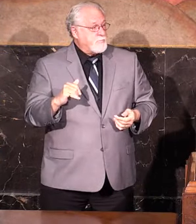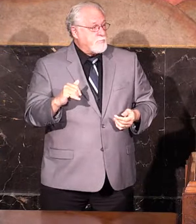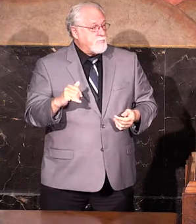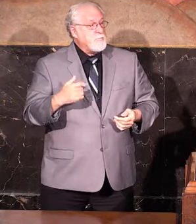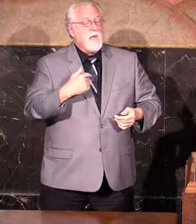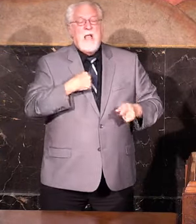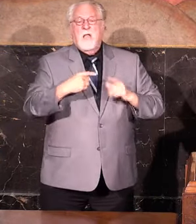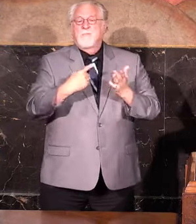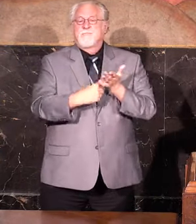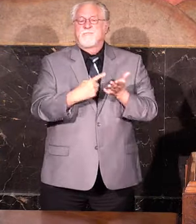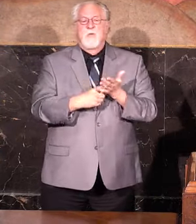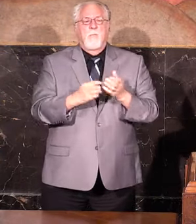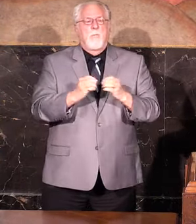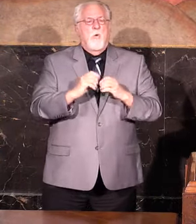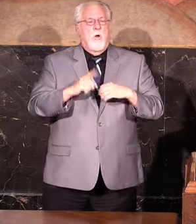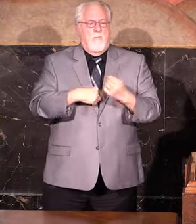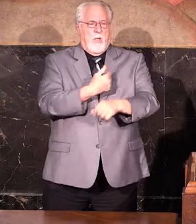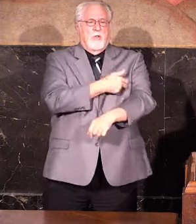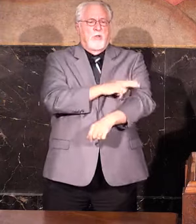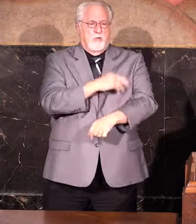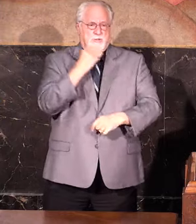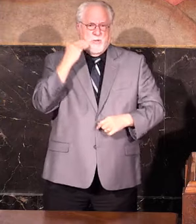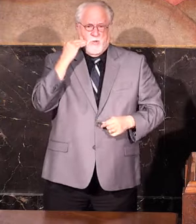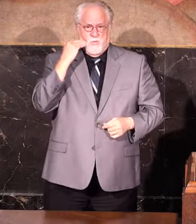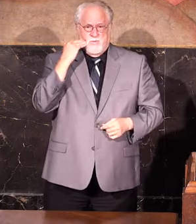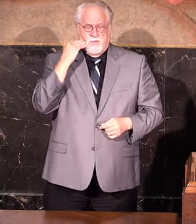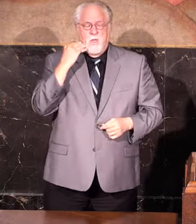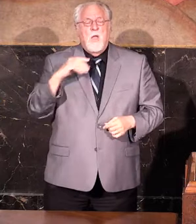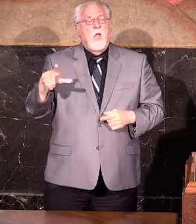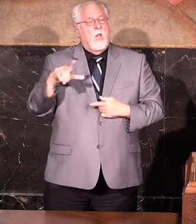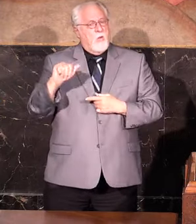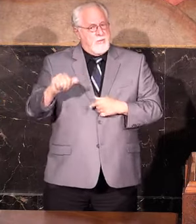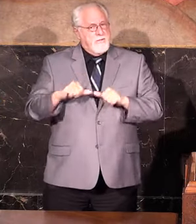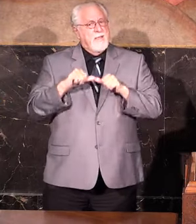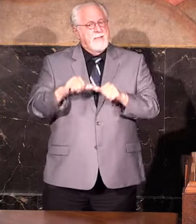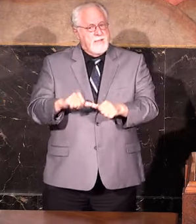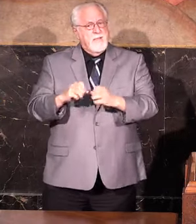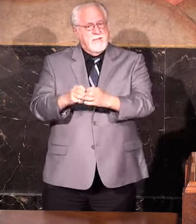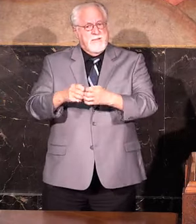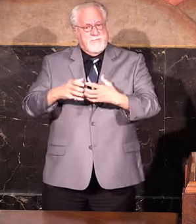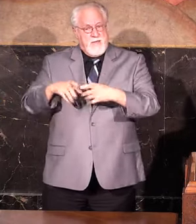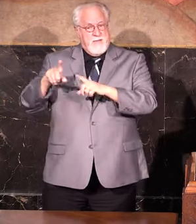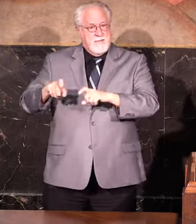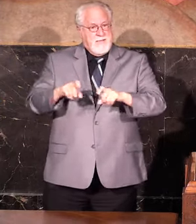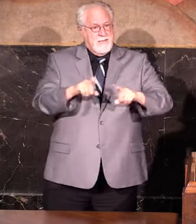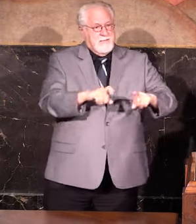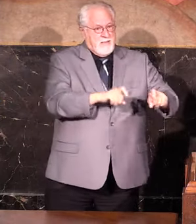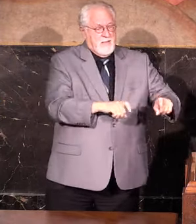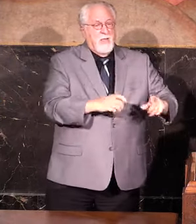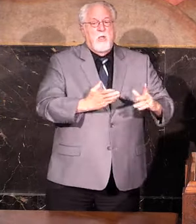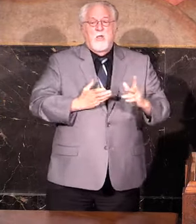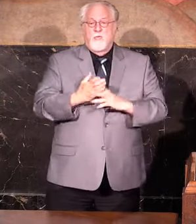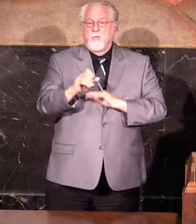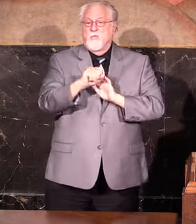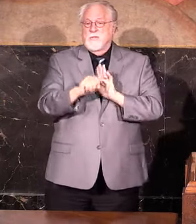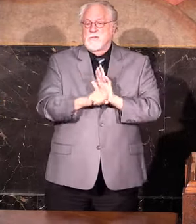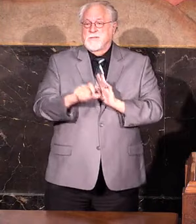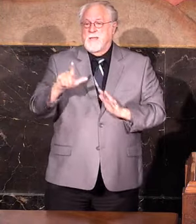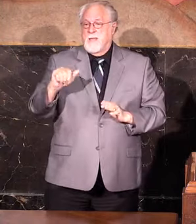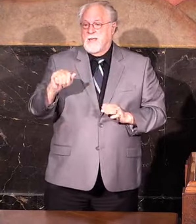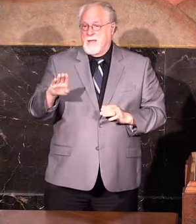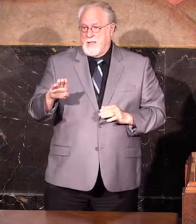I'll talk a little bit more about nursing homes. So Louisiana continues to expand overall testing capacity through the state lab,